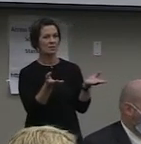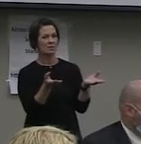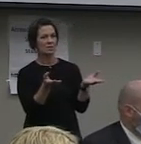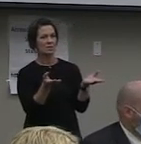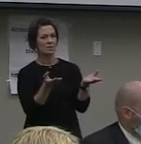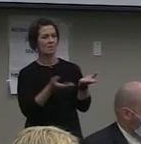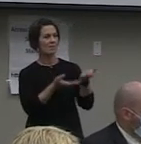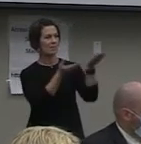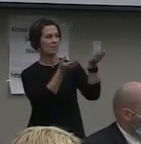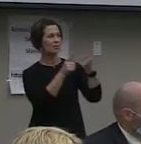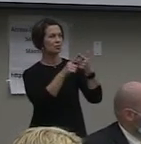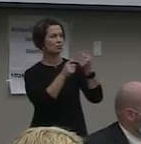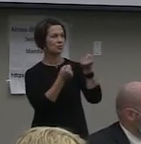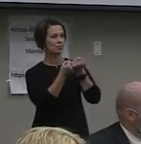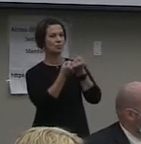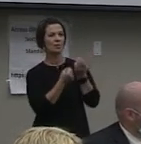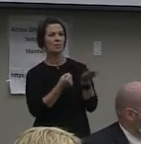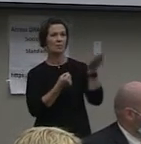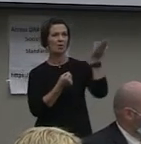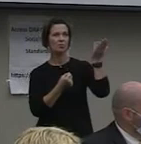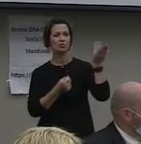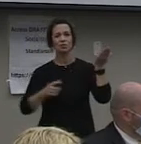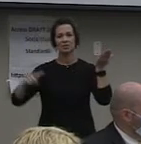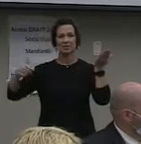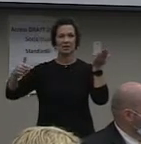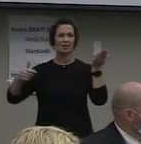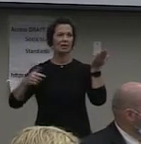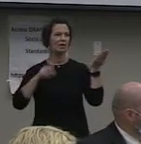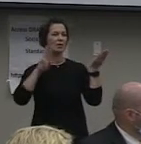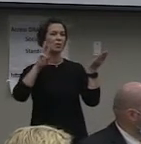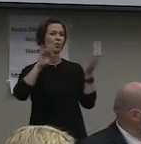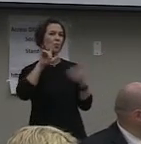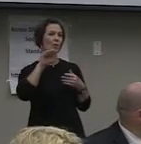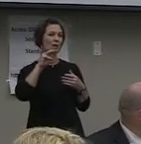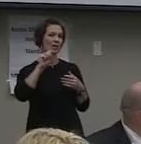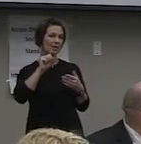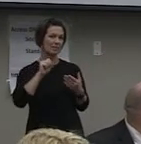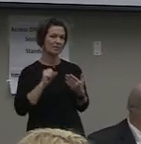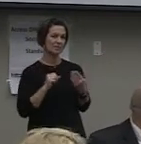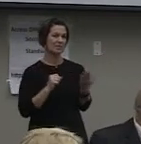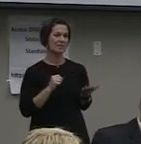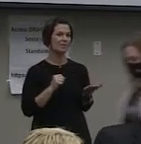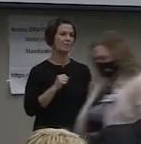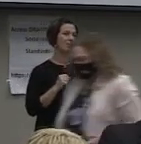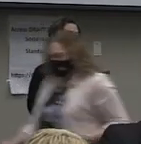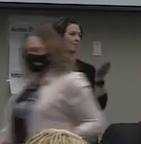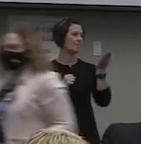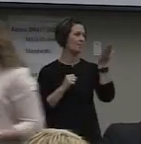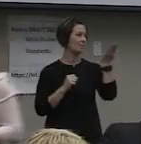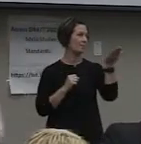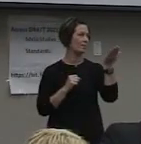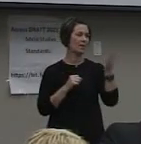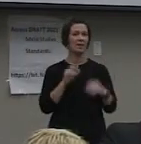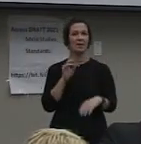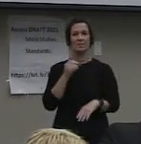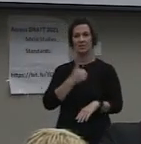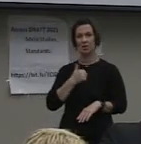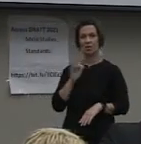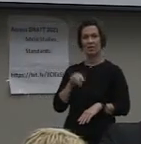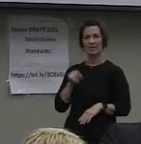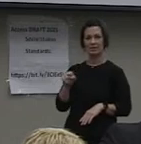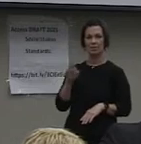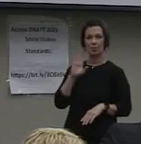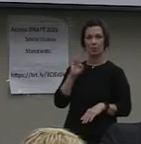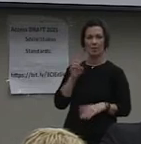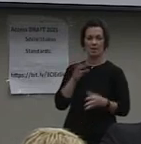endorse the standards in Cleveland? I second it. Ms. Williams' motion, Ms. Wigman's second. I'm sorry, this would be a substitute motion. Just wanted